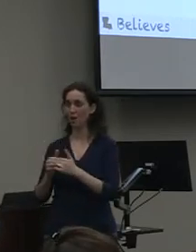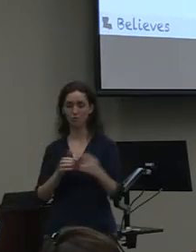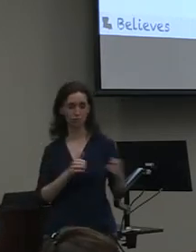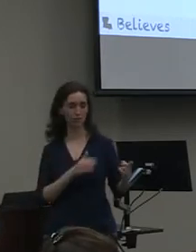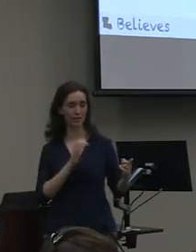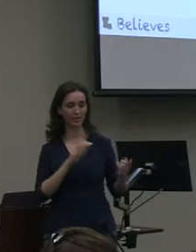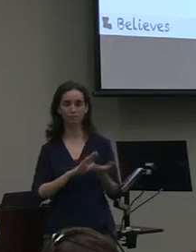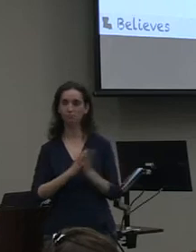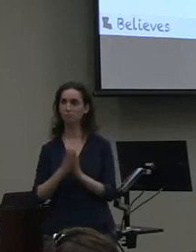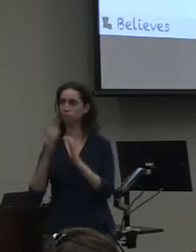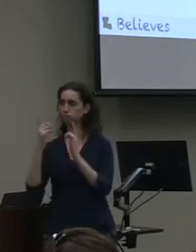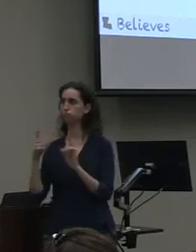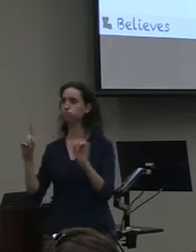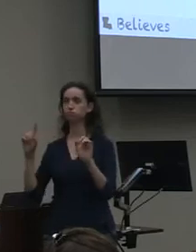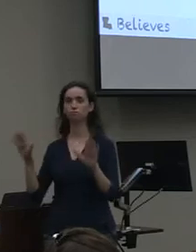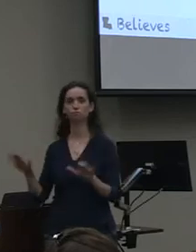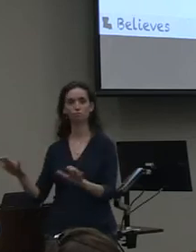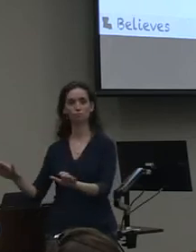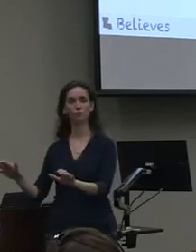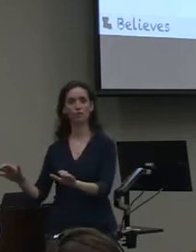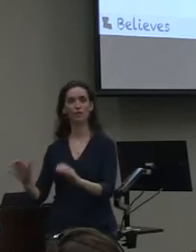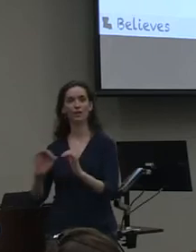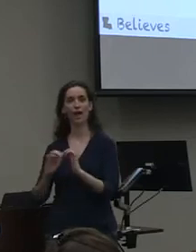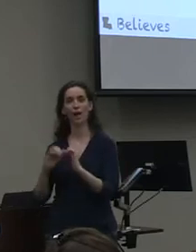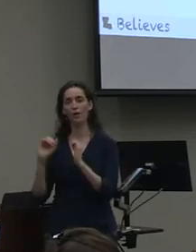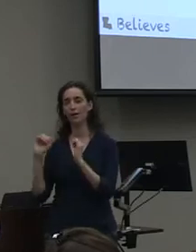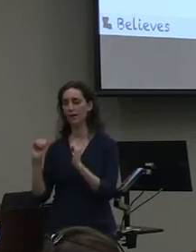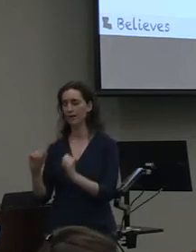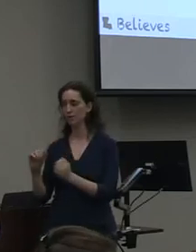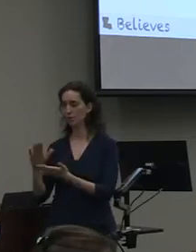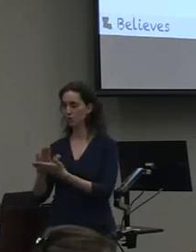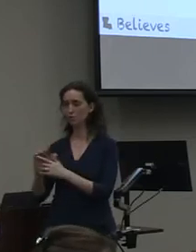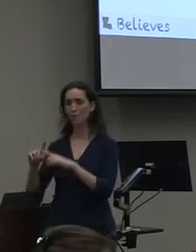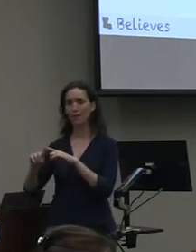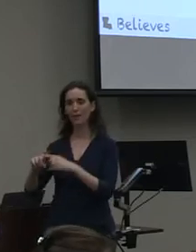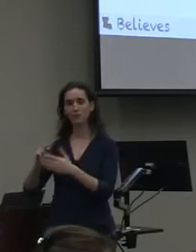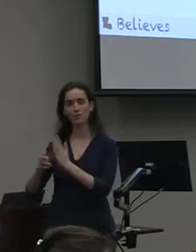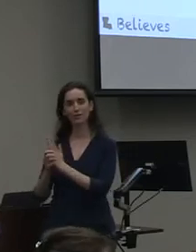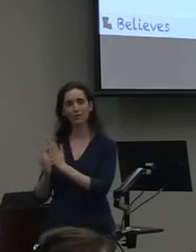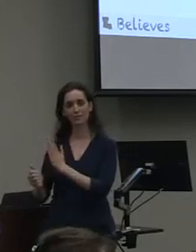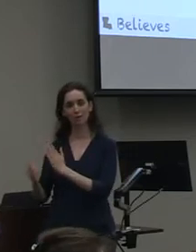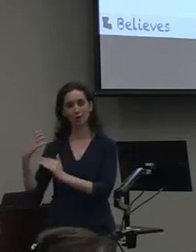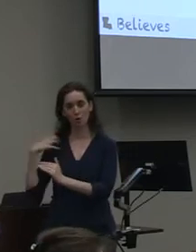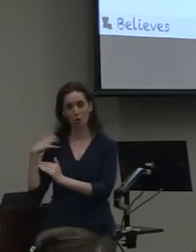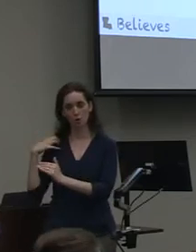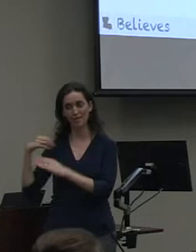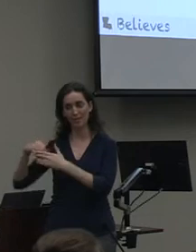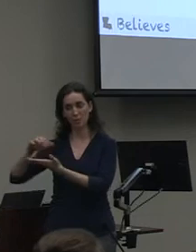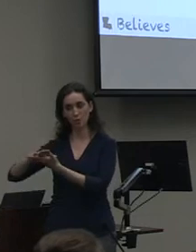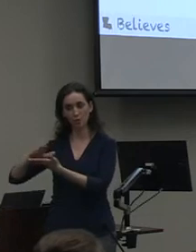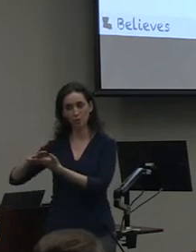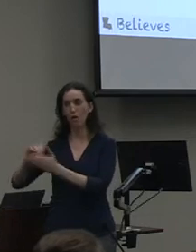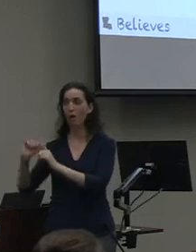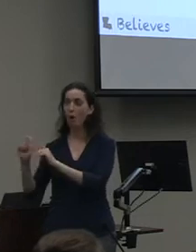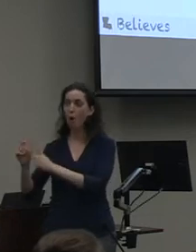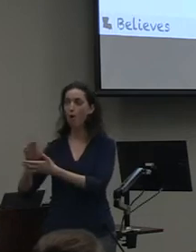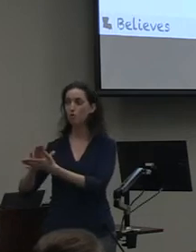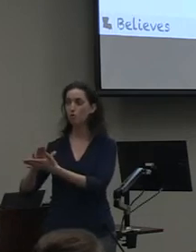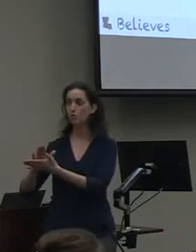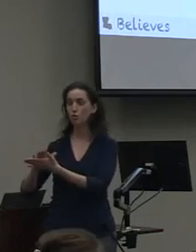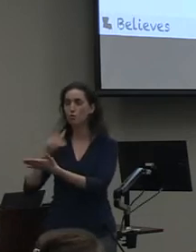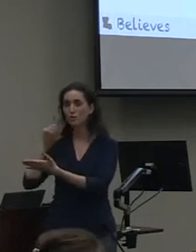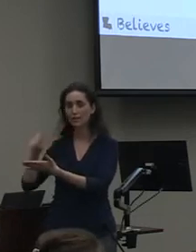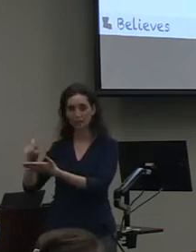come to fruition and how we can have an effective school-based literacy coach in all of the schools that represent that